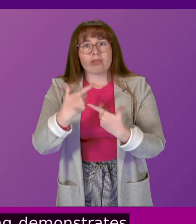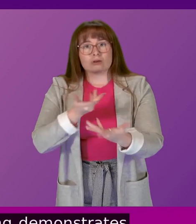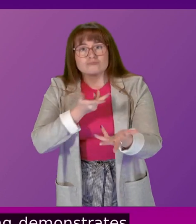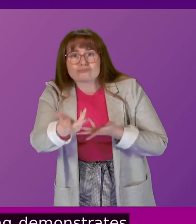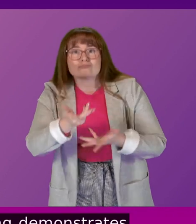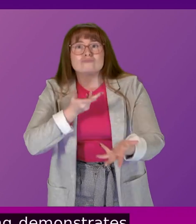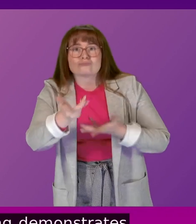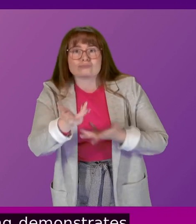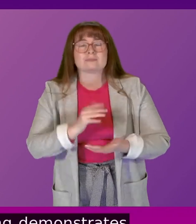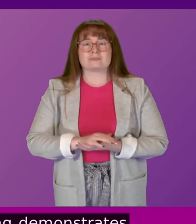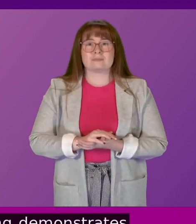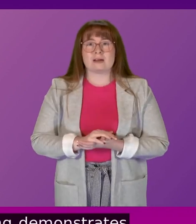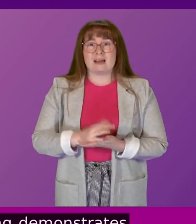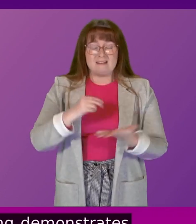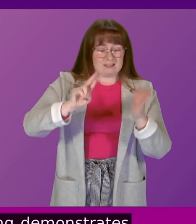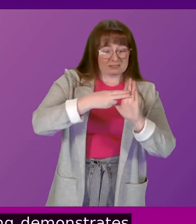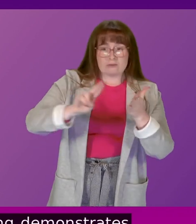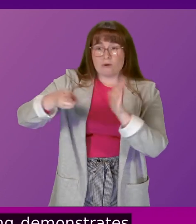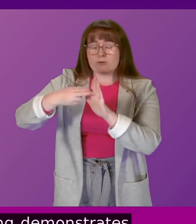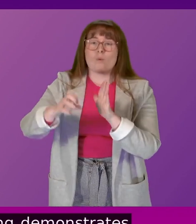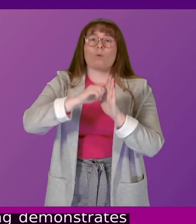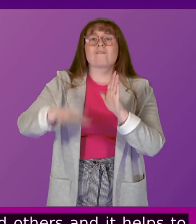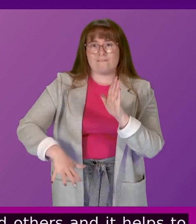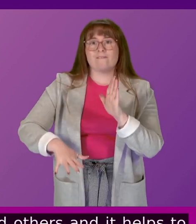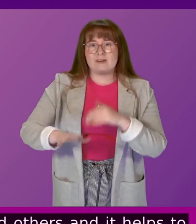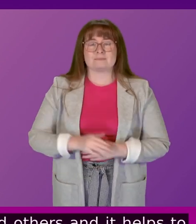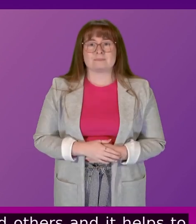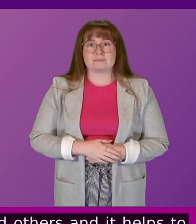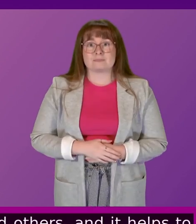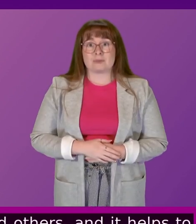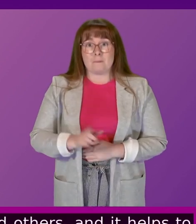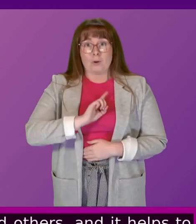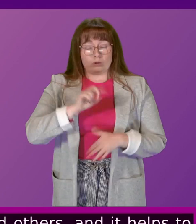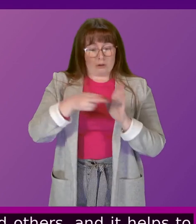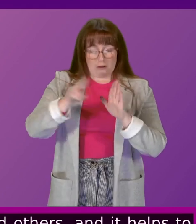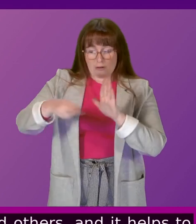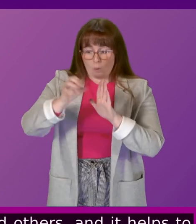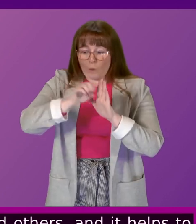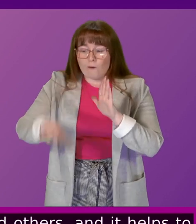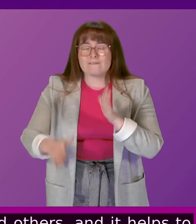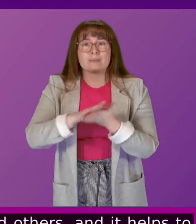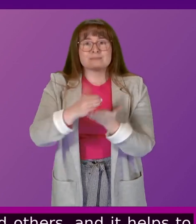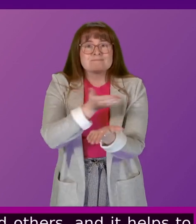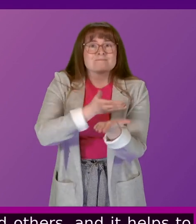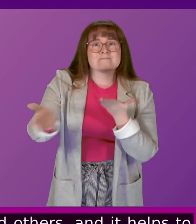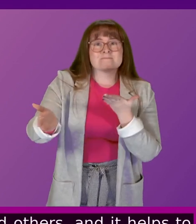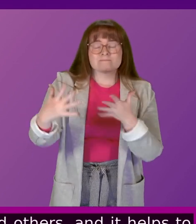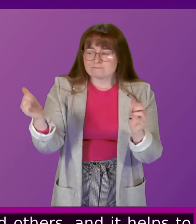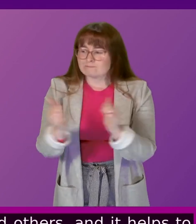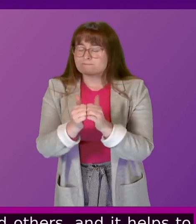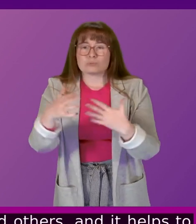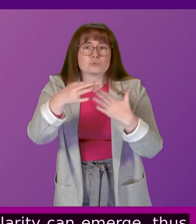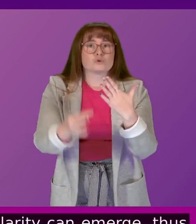helps dissolve stigmas. And from this, clarity can emerge, thus igniting conviction,